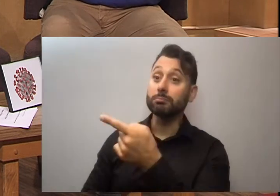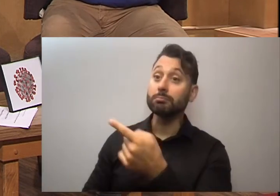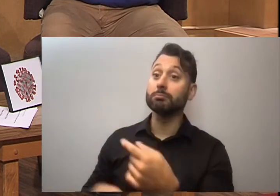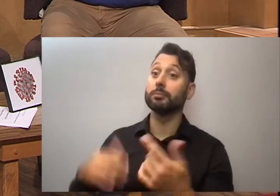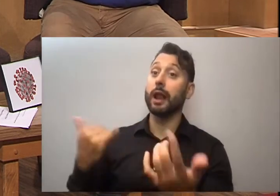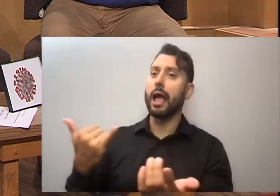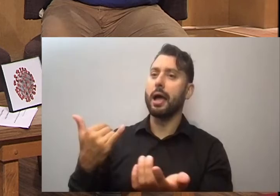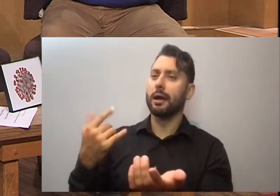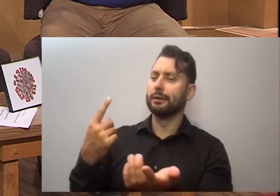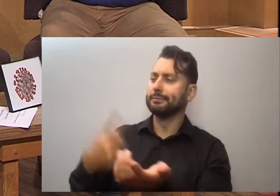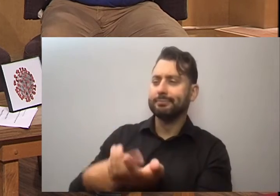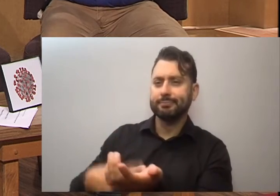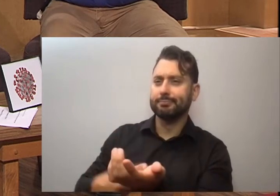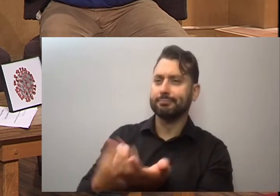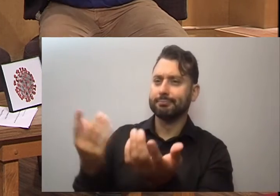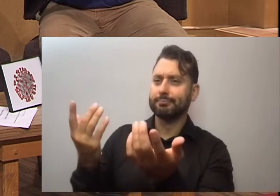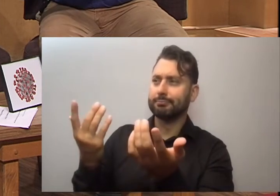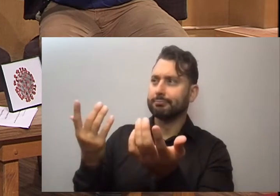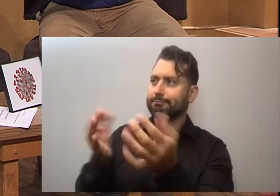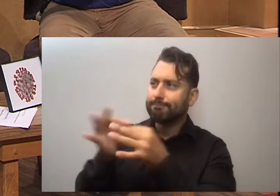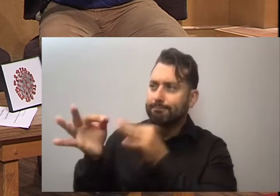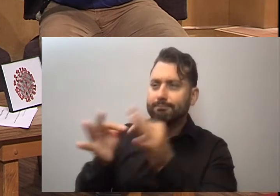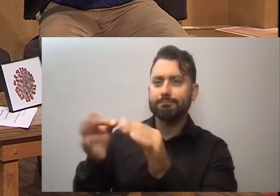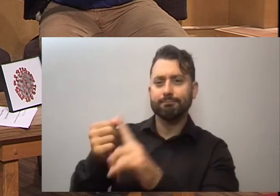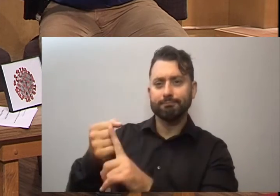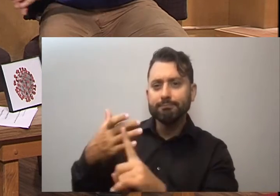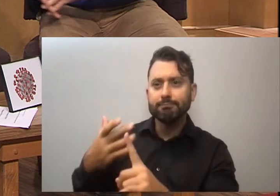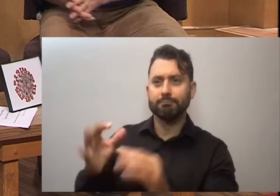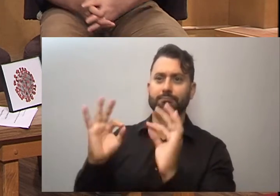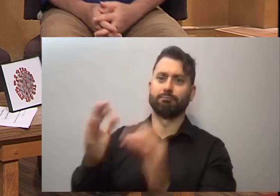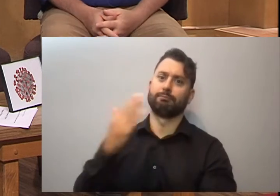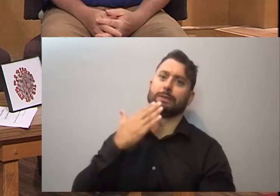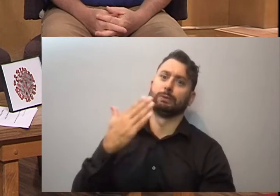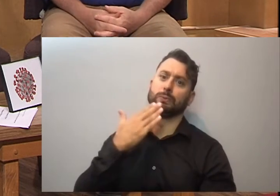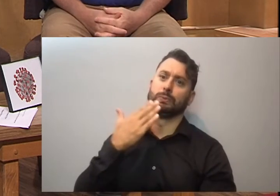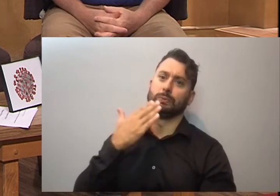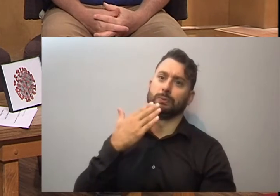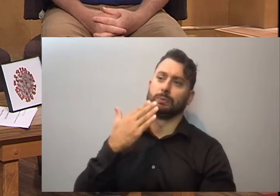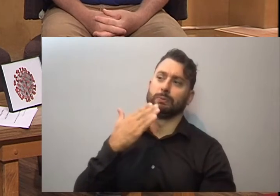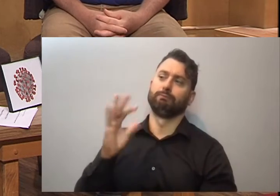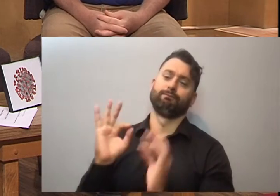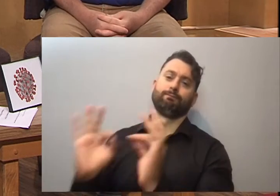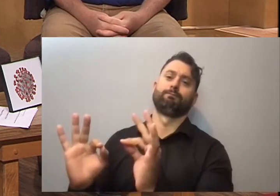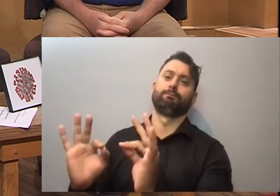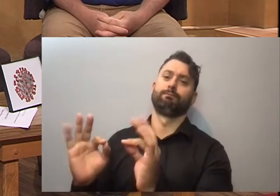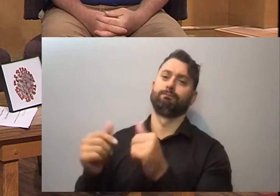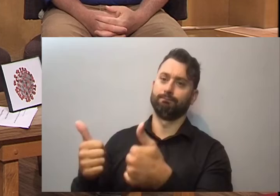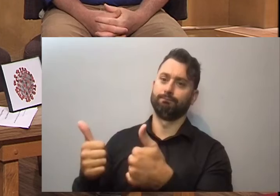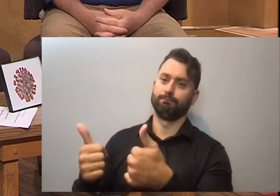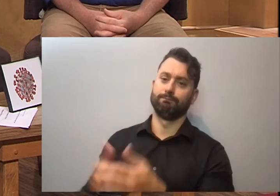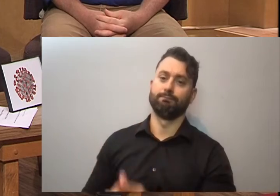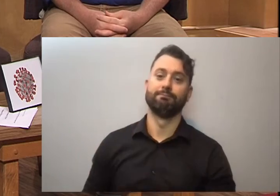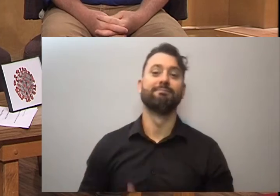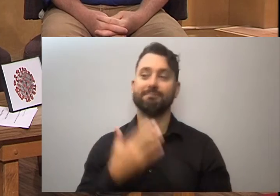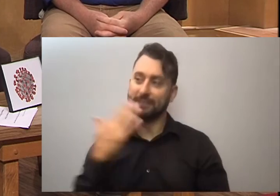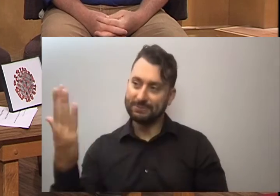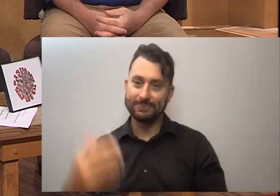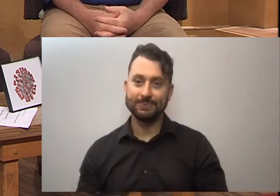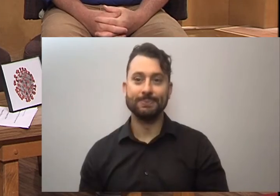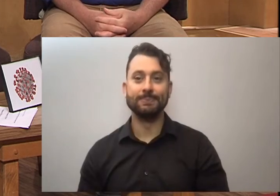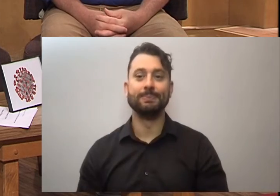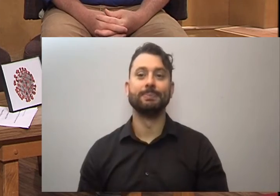So you joining the show and educating us today is wonderful, and we're extremely grateful.